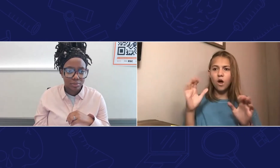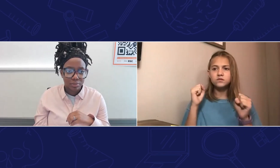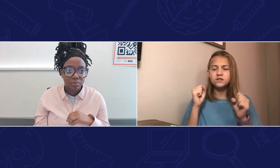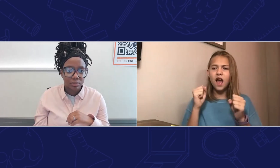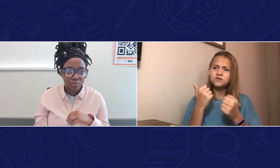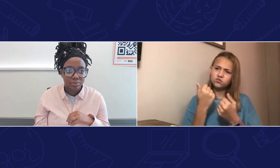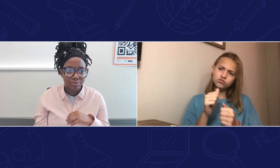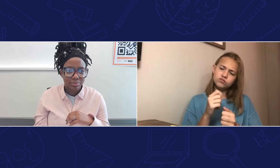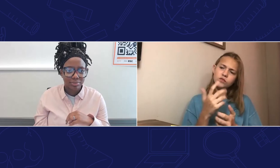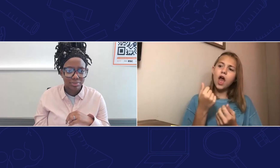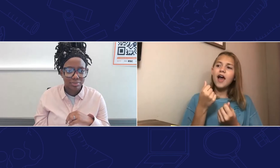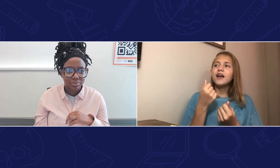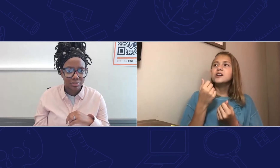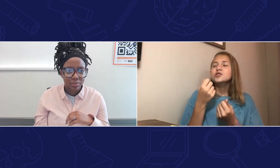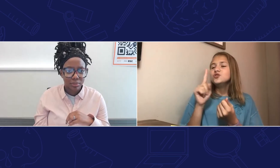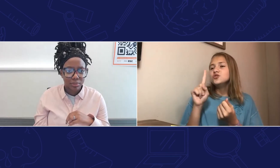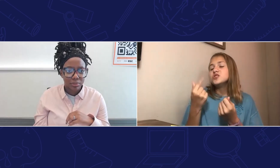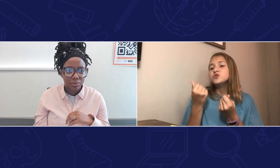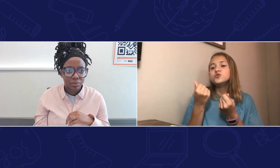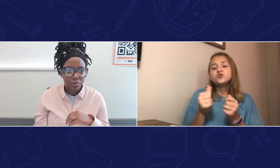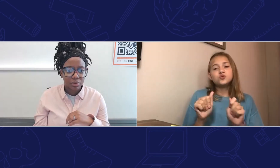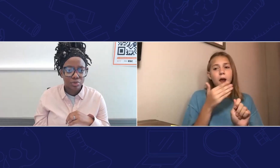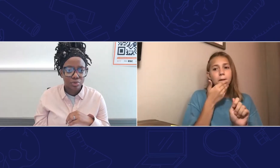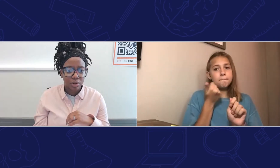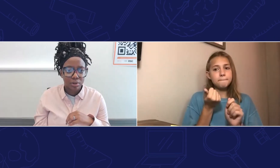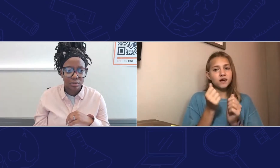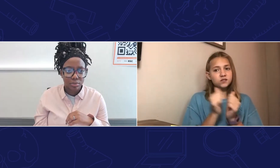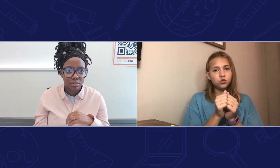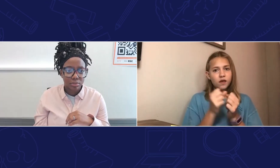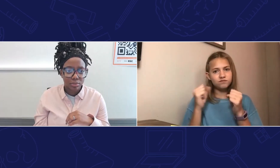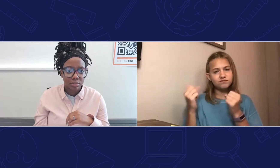if you don't know sign, just try your best with sign.